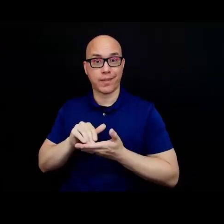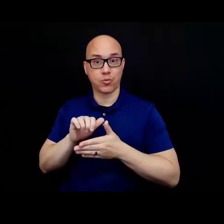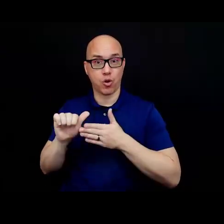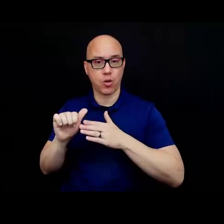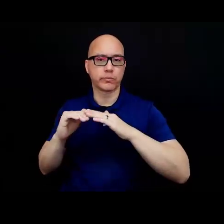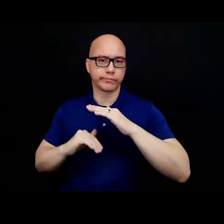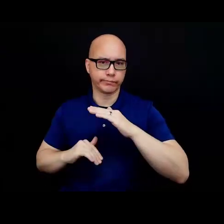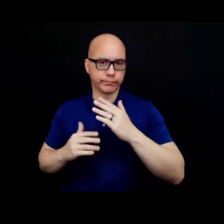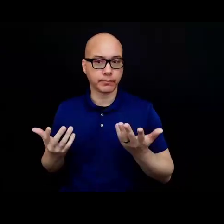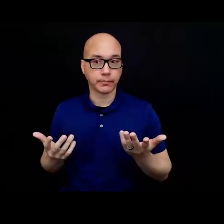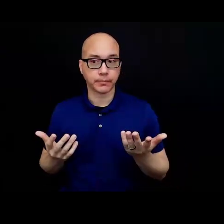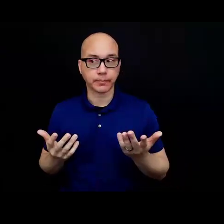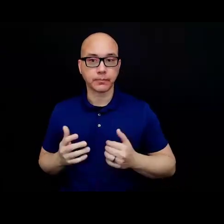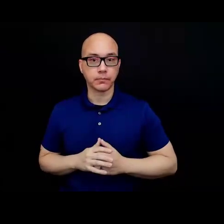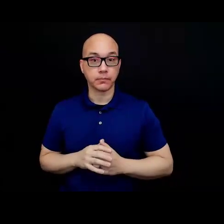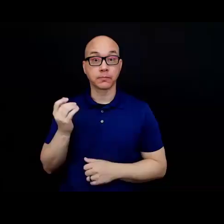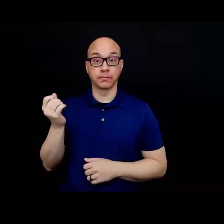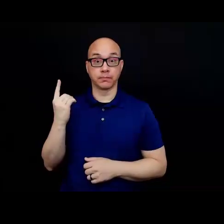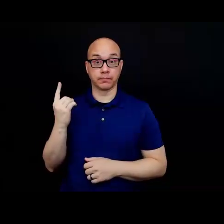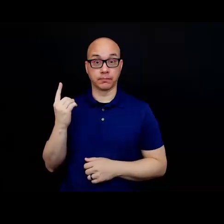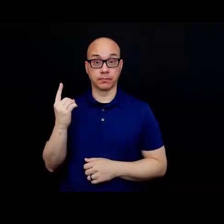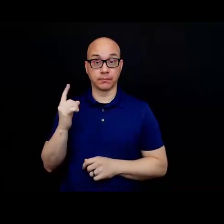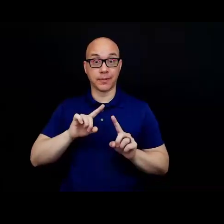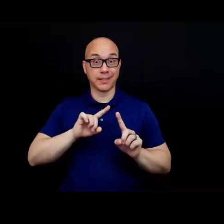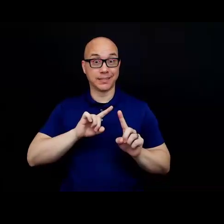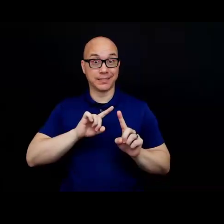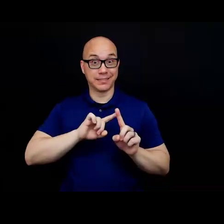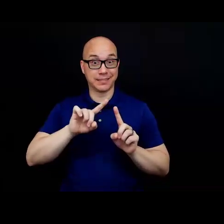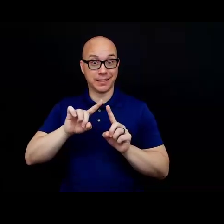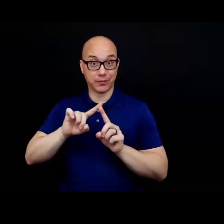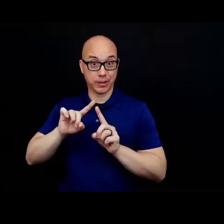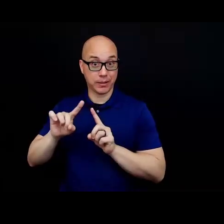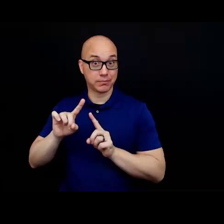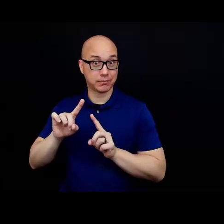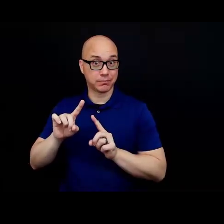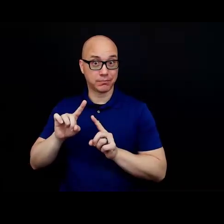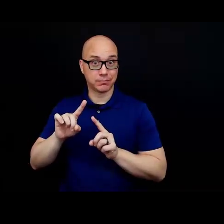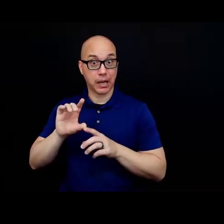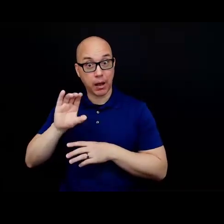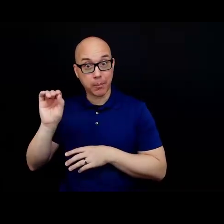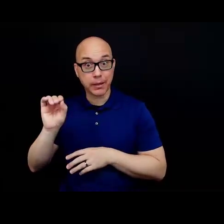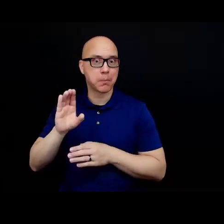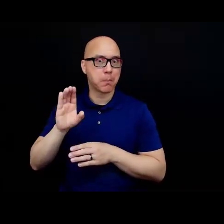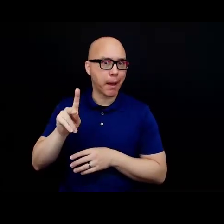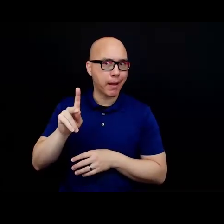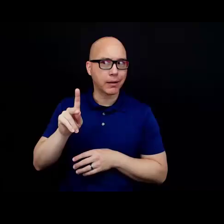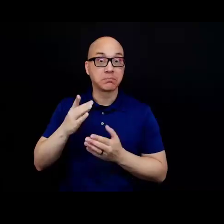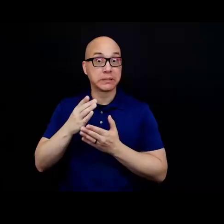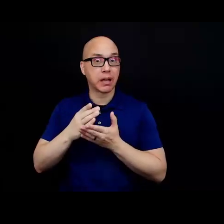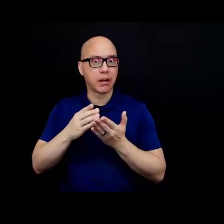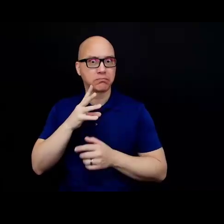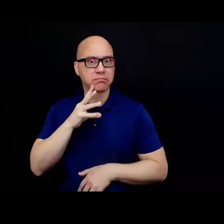And there's different institutions that have an appetite for small loans like that. There's others not so